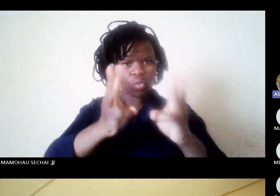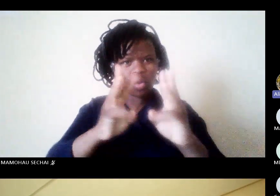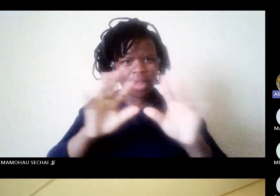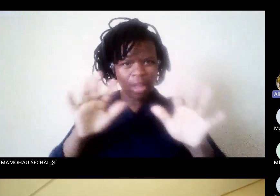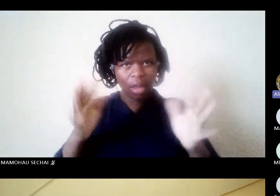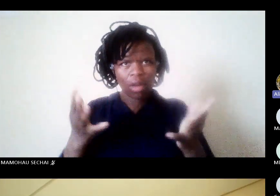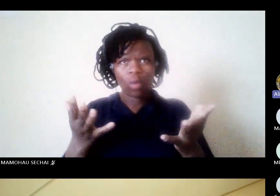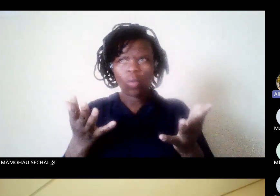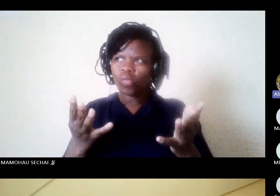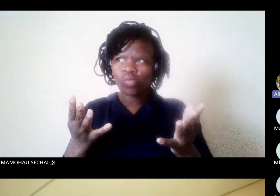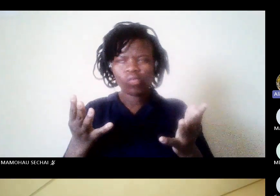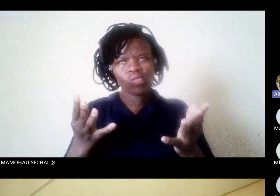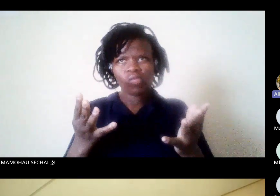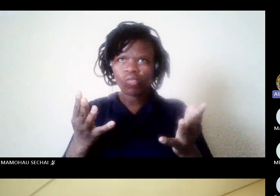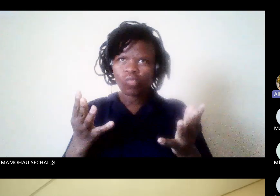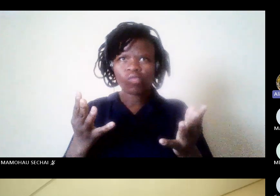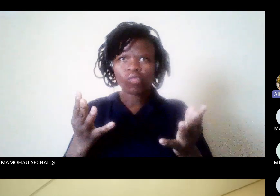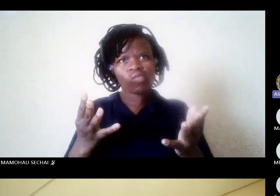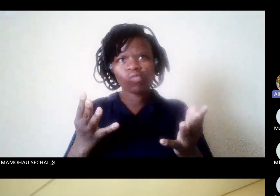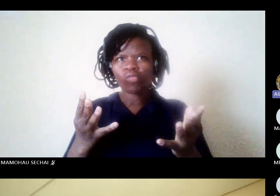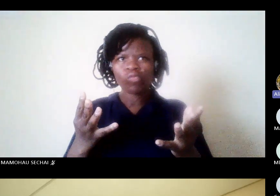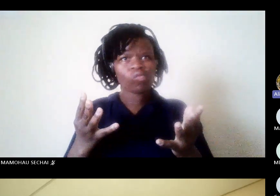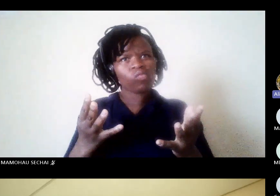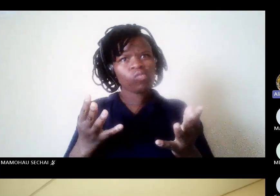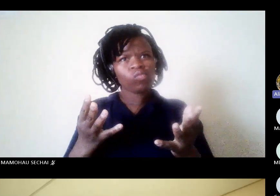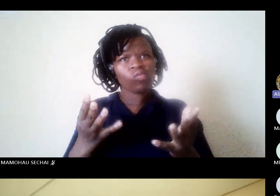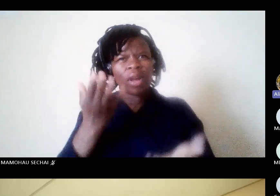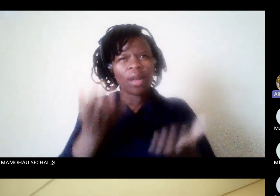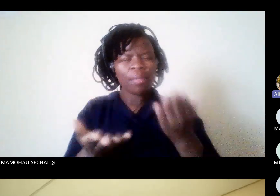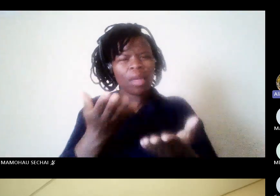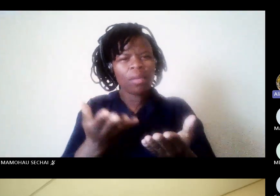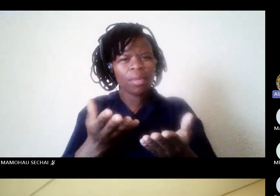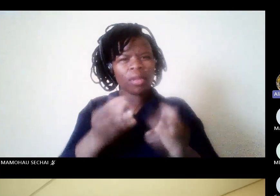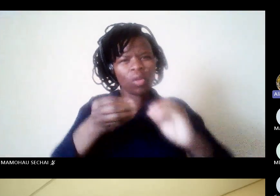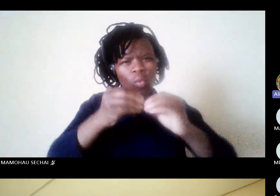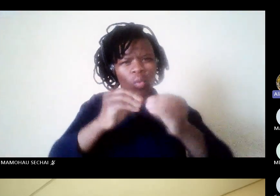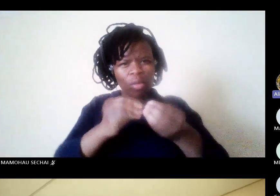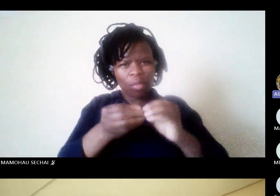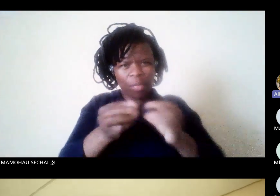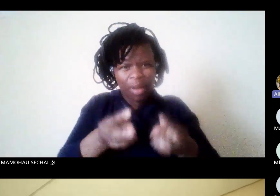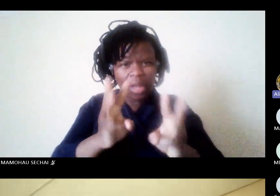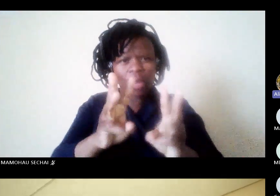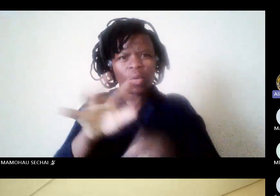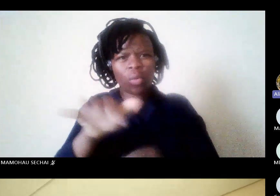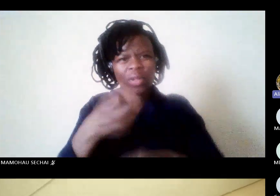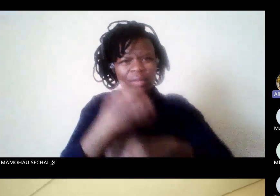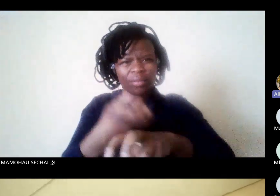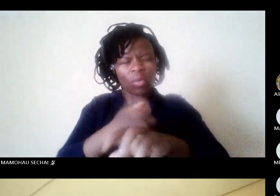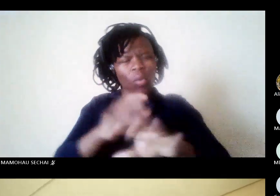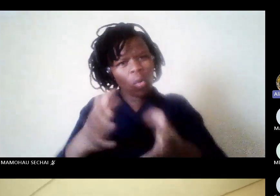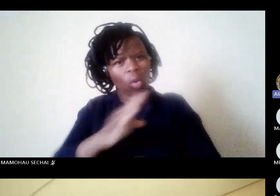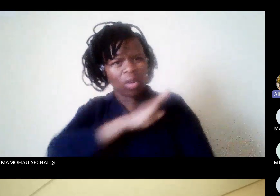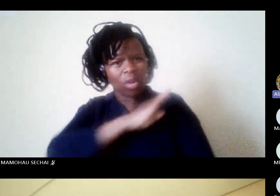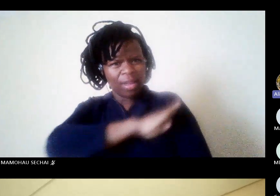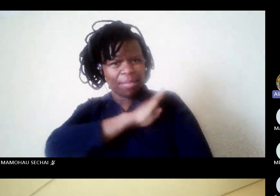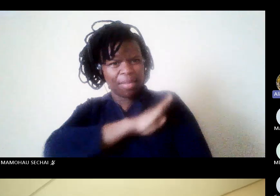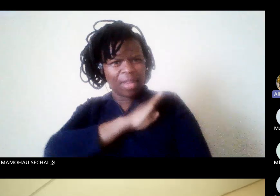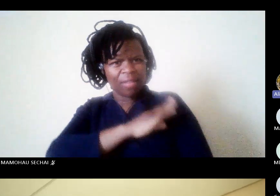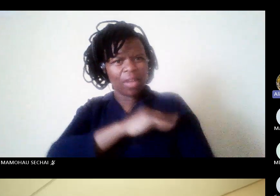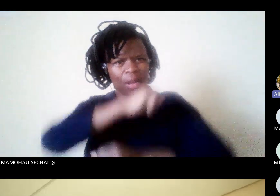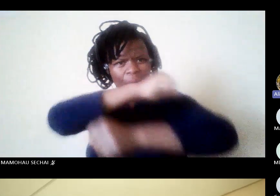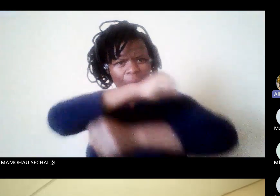he framed what looked as difficult or uncooperative behavior of the student as